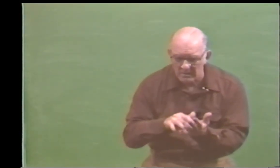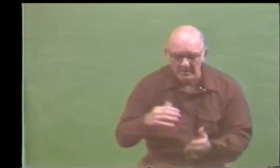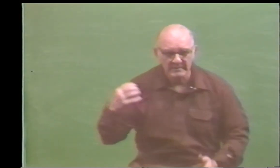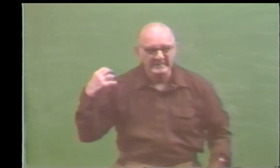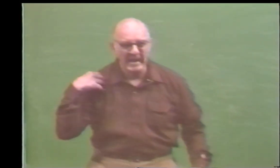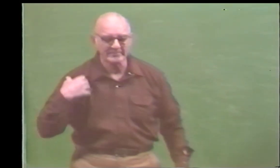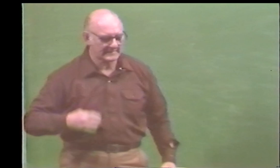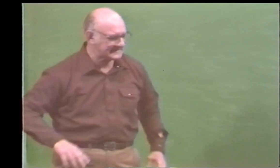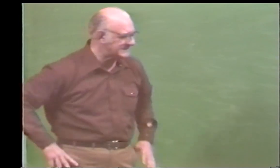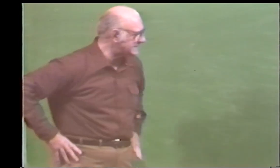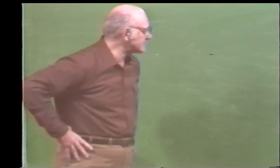Captain,